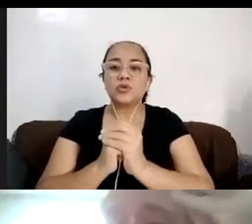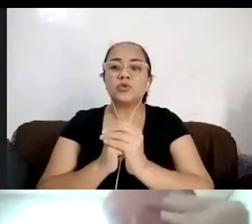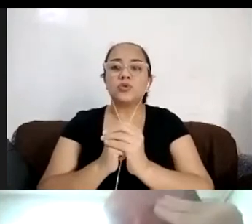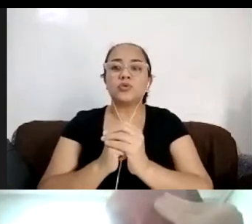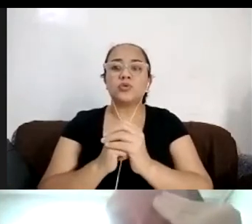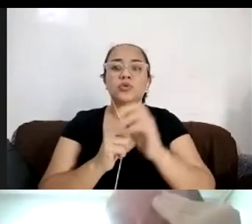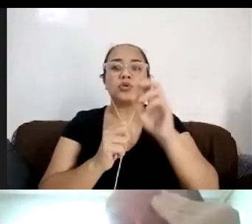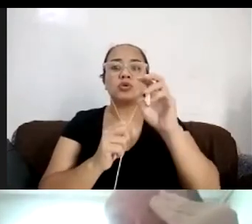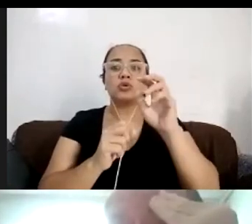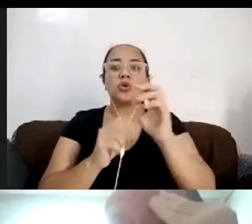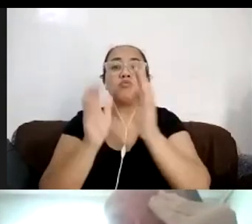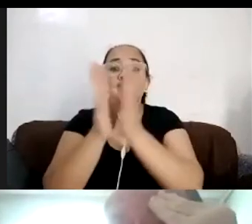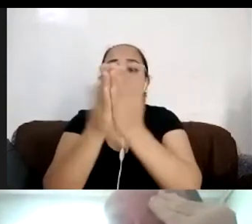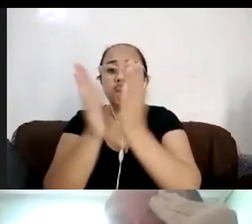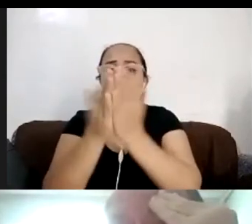2 function as?